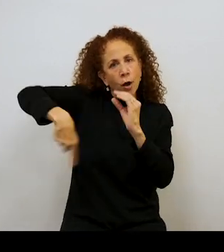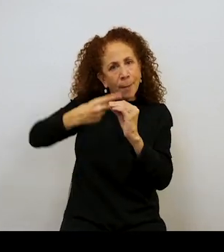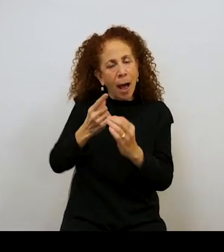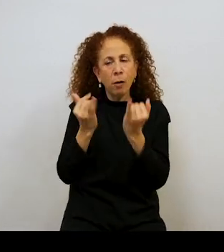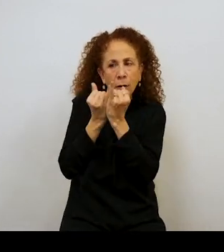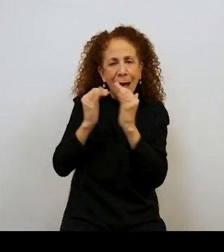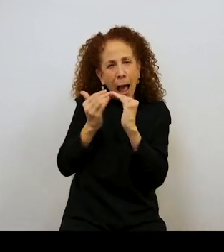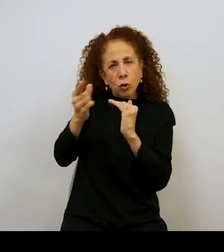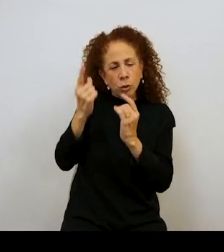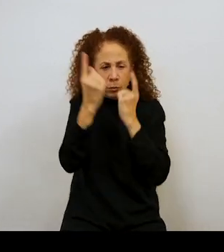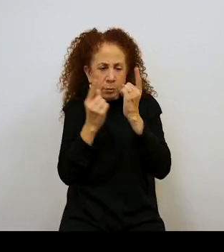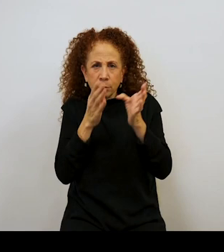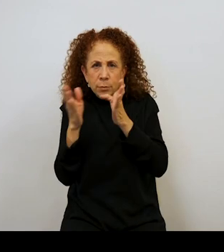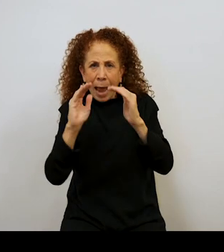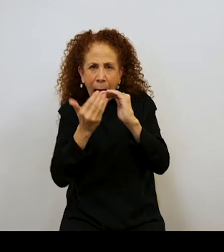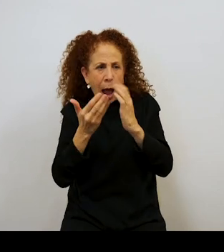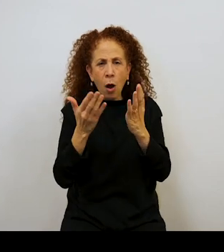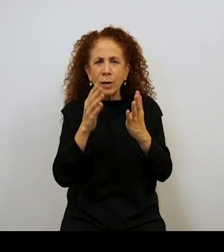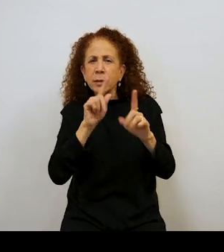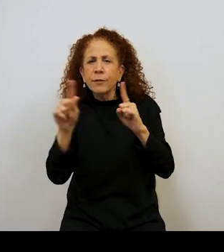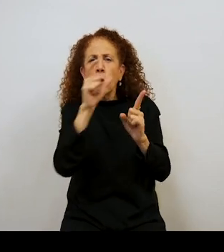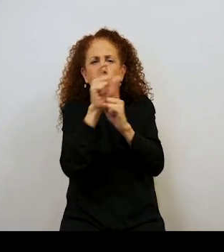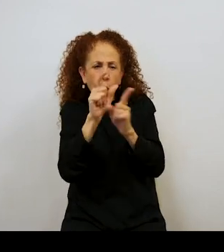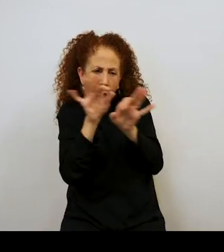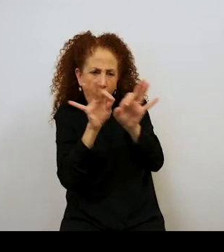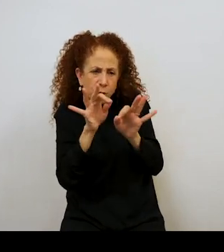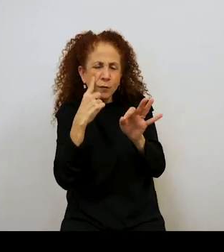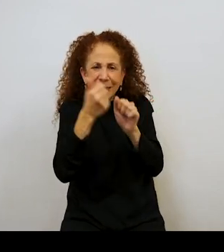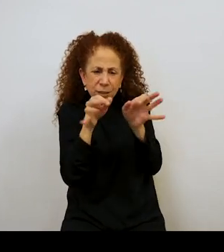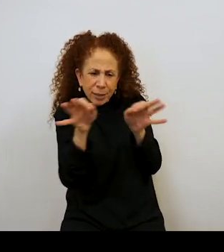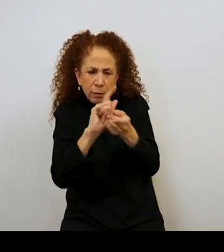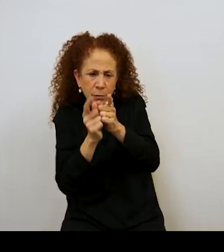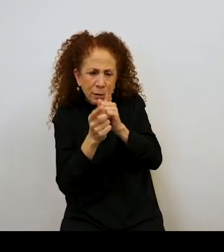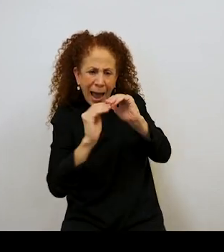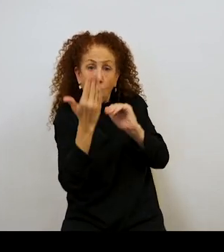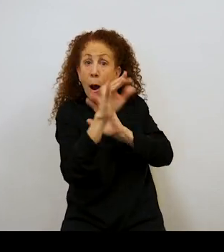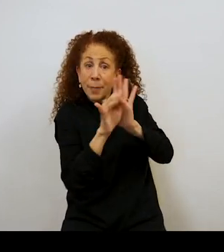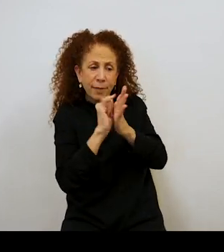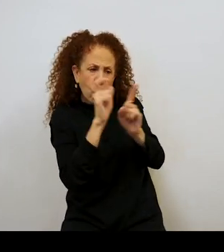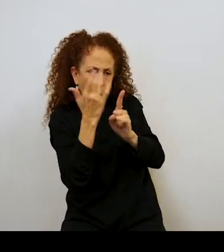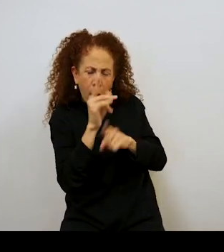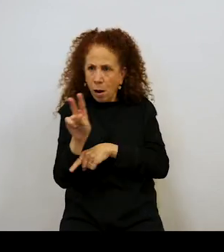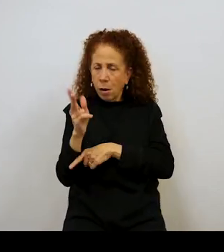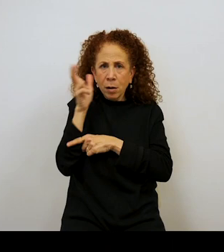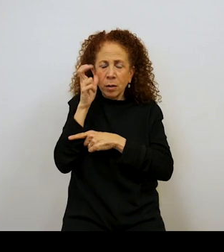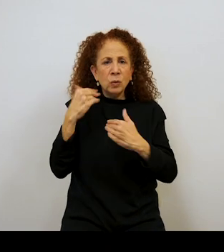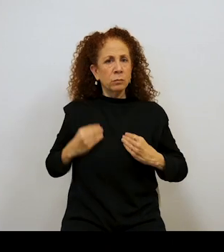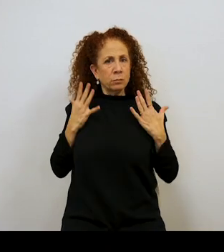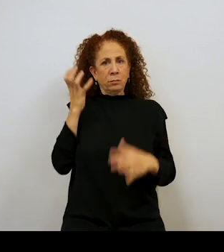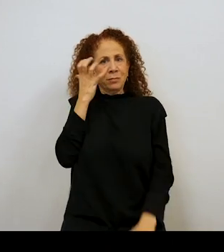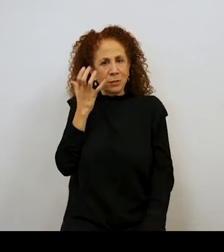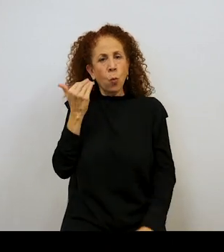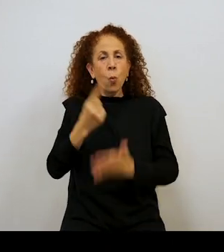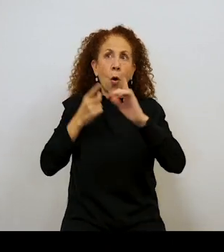out loud about how she was thinking about the options she was toying with for each word and why she was choosing the words that she was choosing and